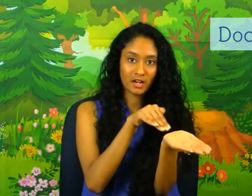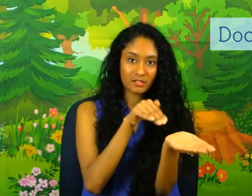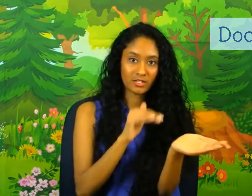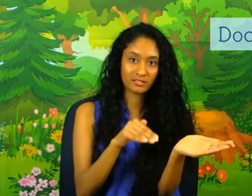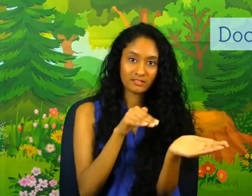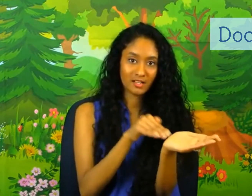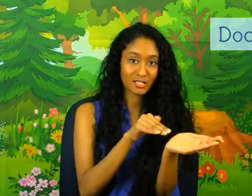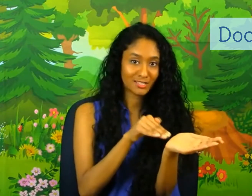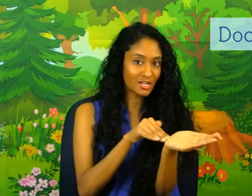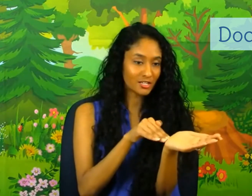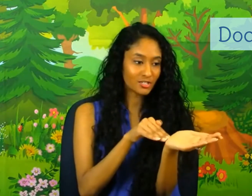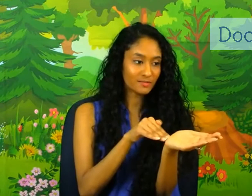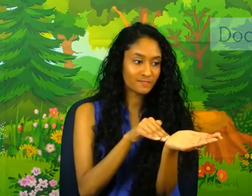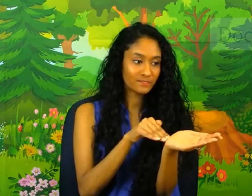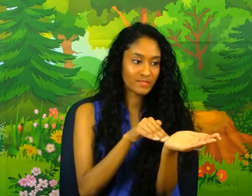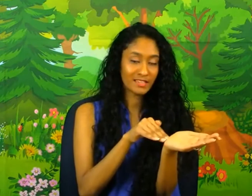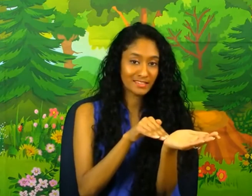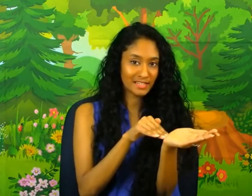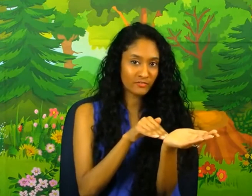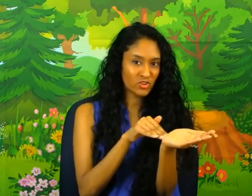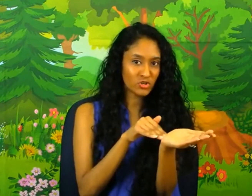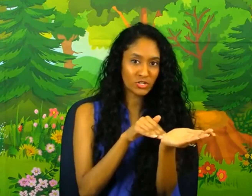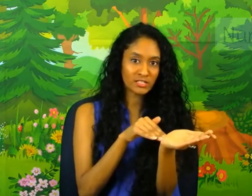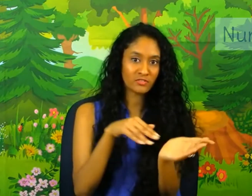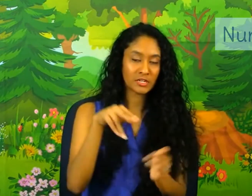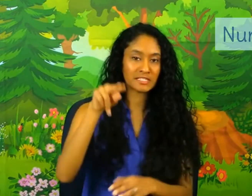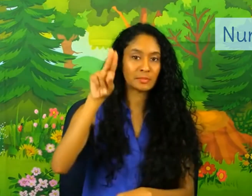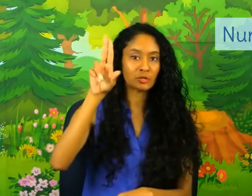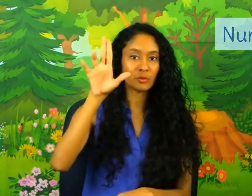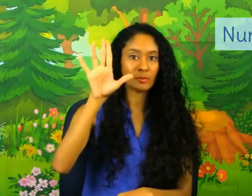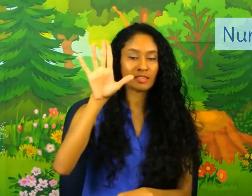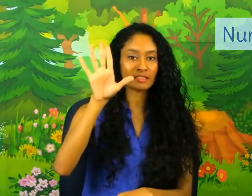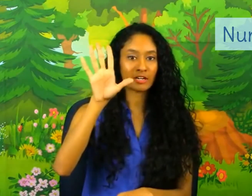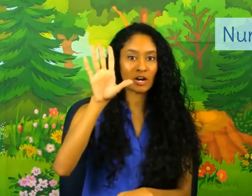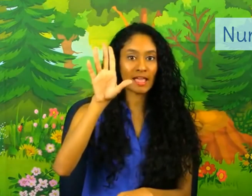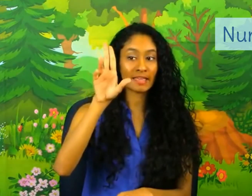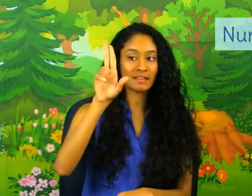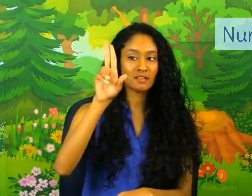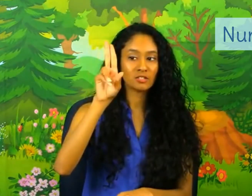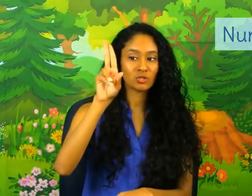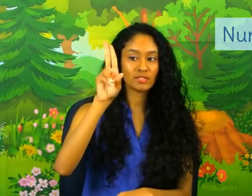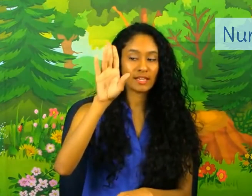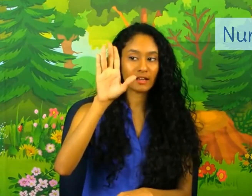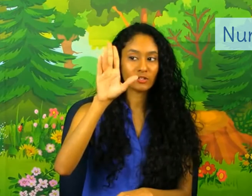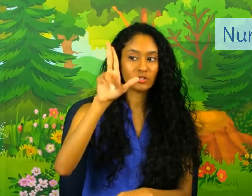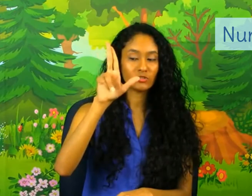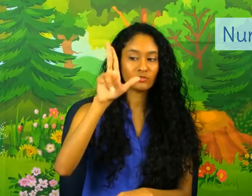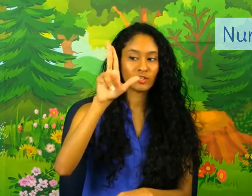Doctor, doctor. The sign for nurse is very similar, but we make the letter N. So we take two fingers